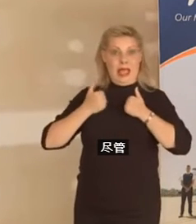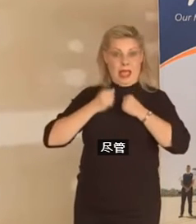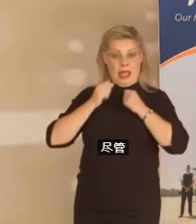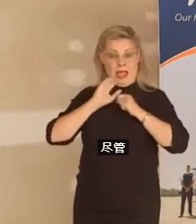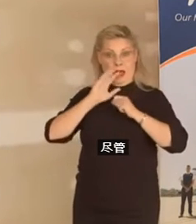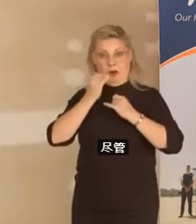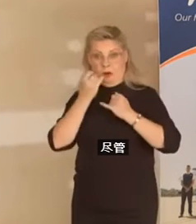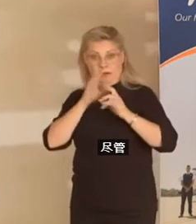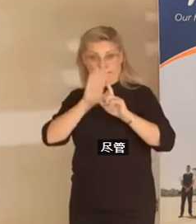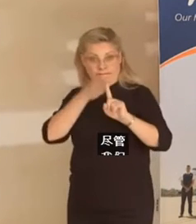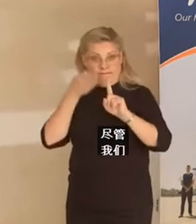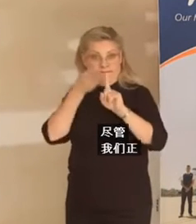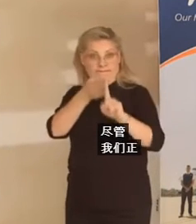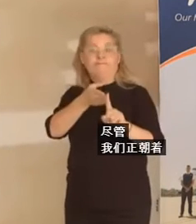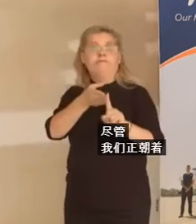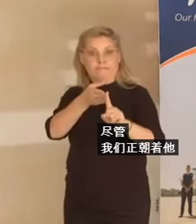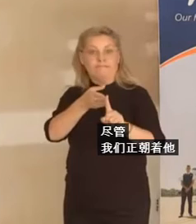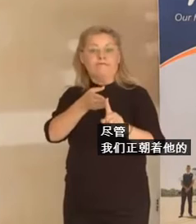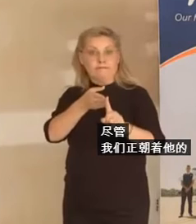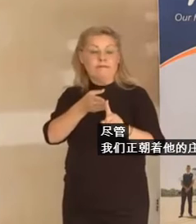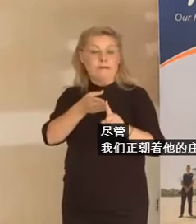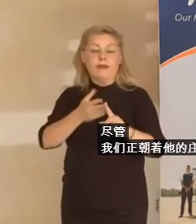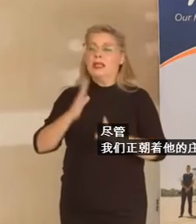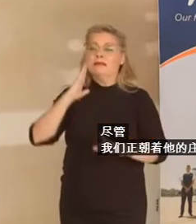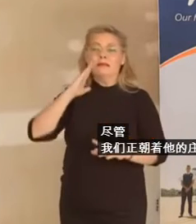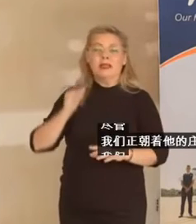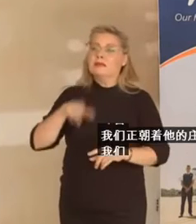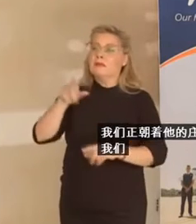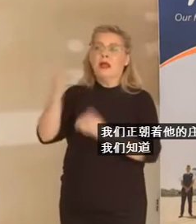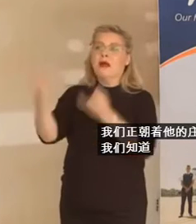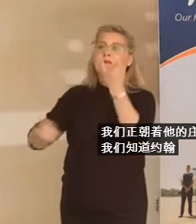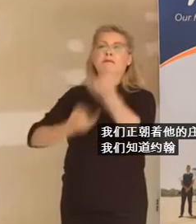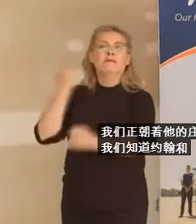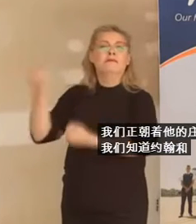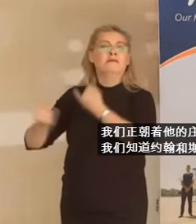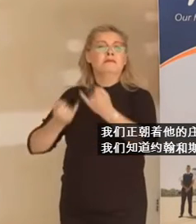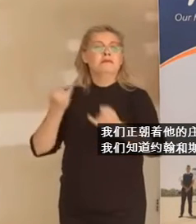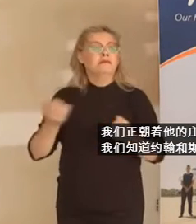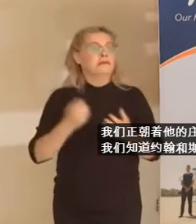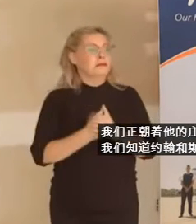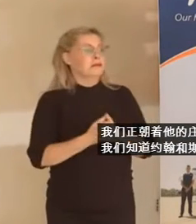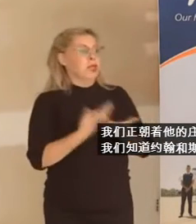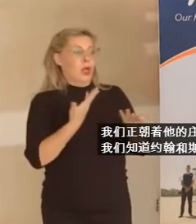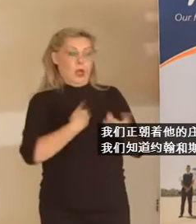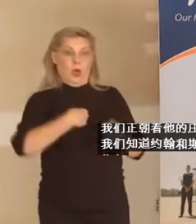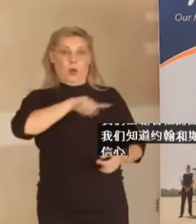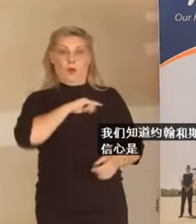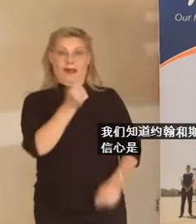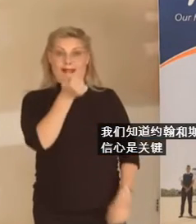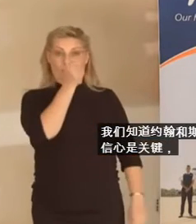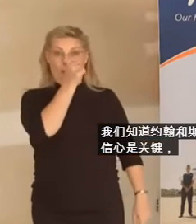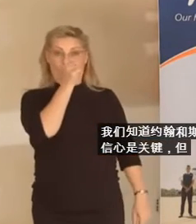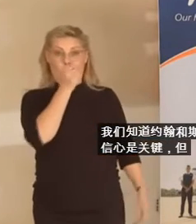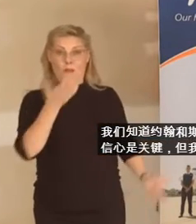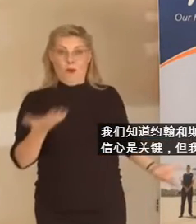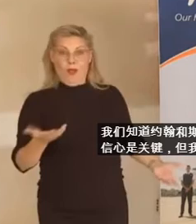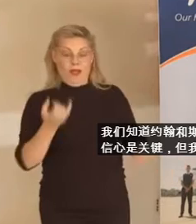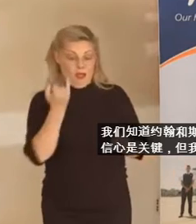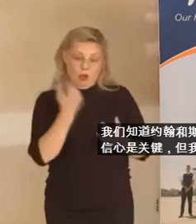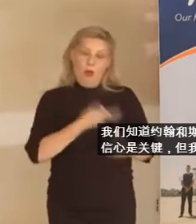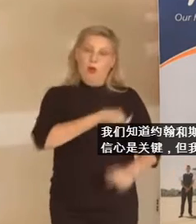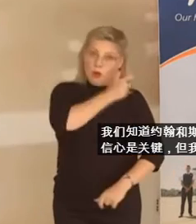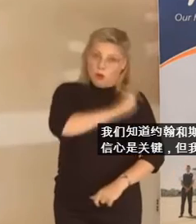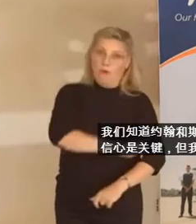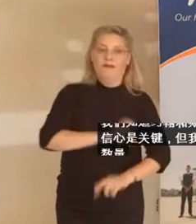all the noise, that is where we're heading as a state. And we know, as we've spoken today, both John and Stuart, confidence is key.